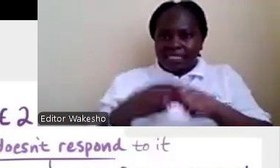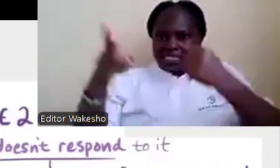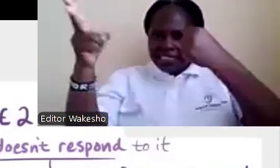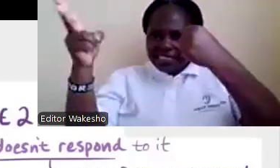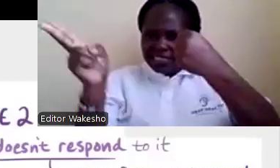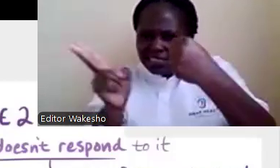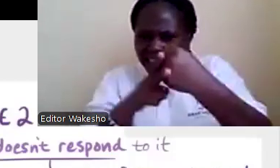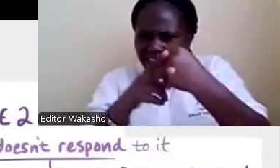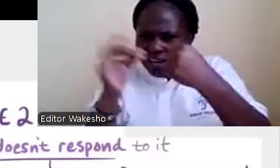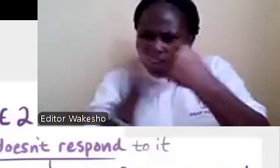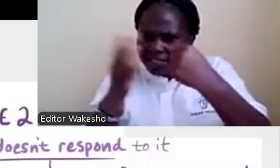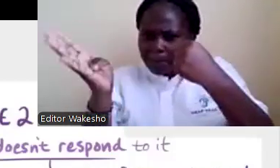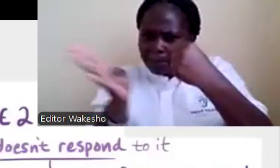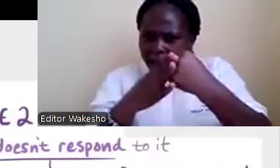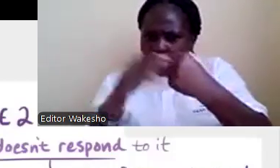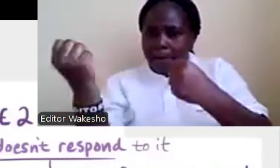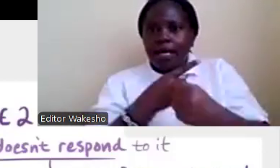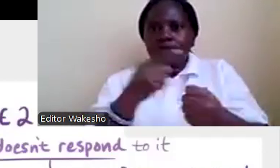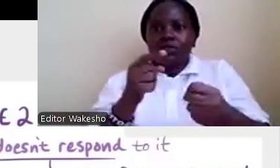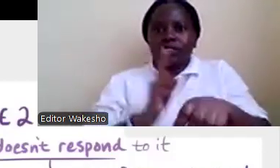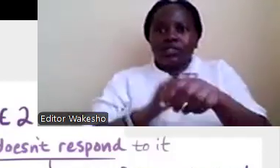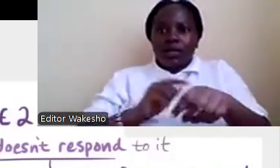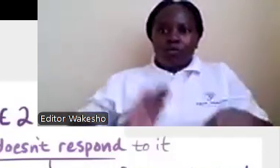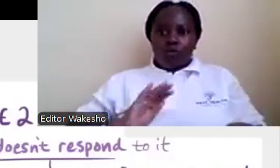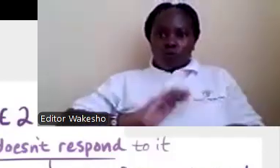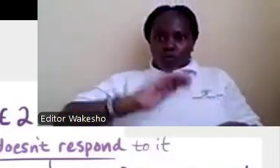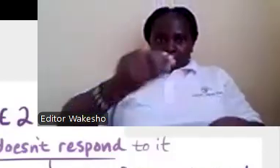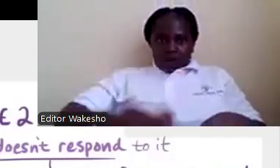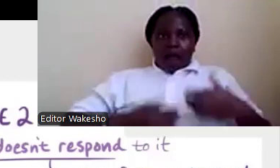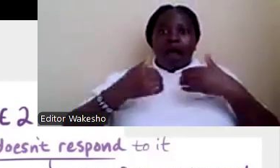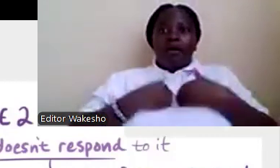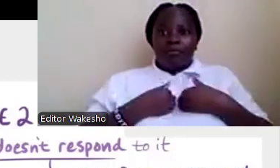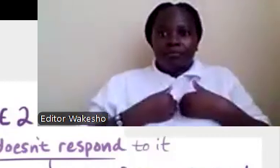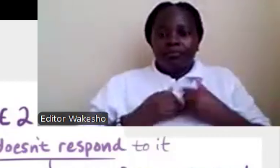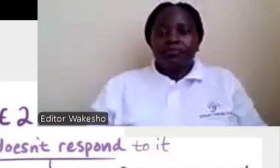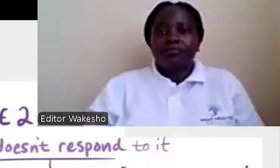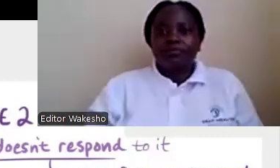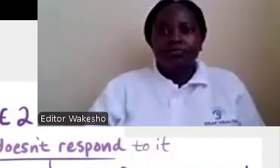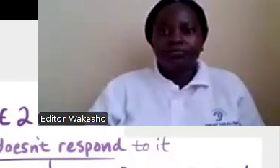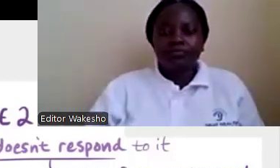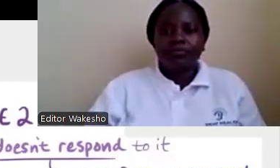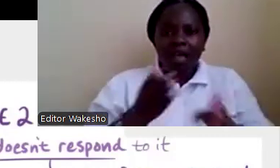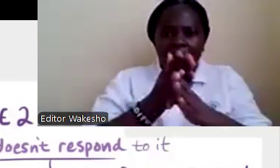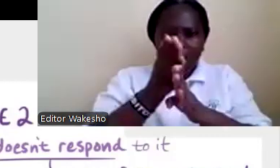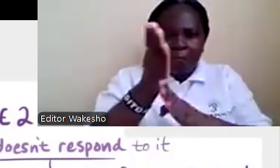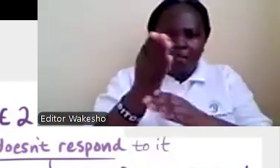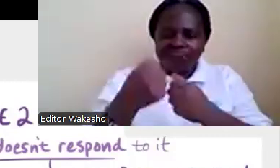months. The main cause that has been, studied and found to have some relationship